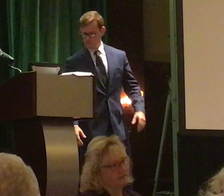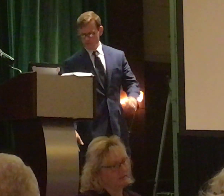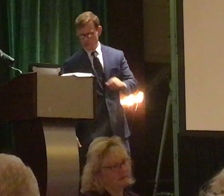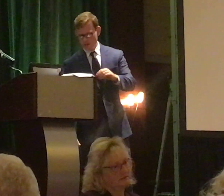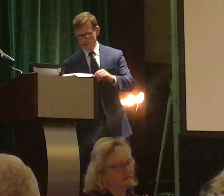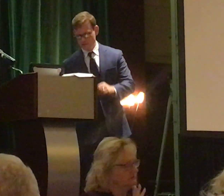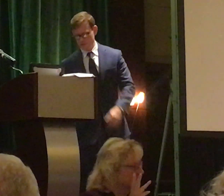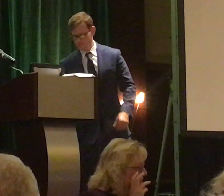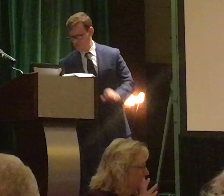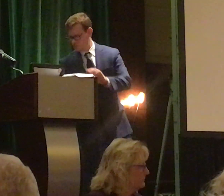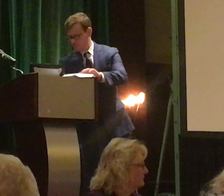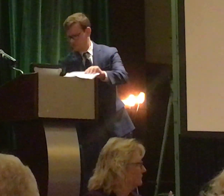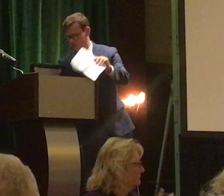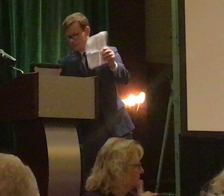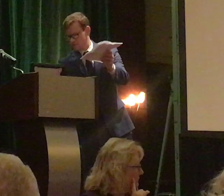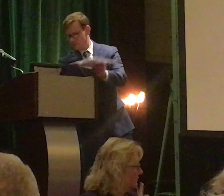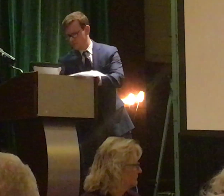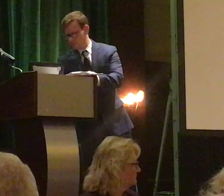on that.